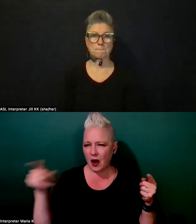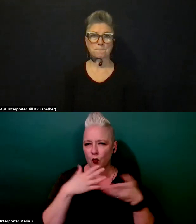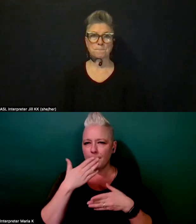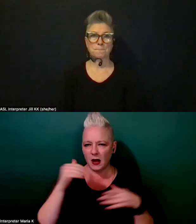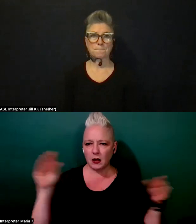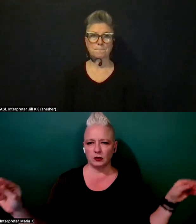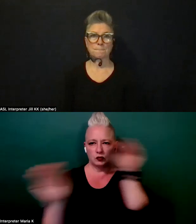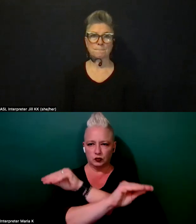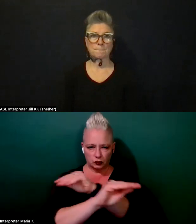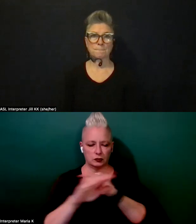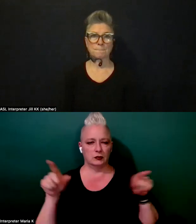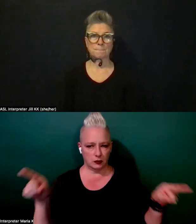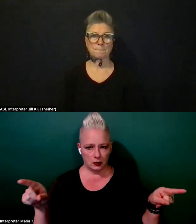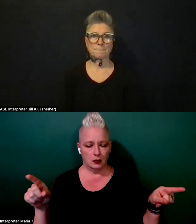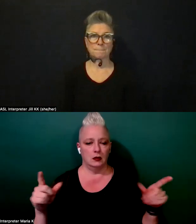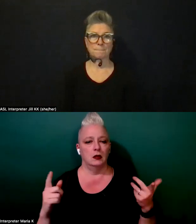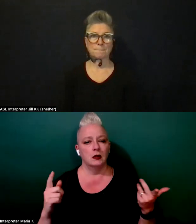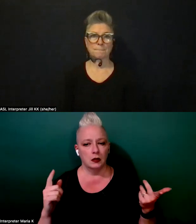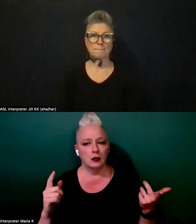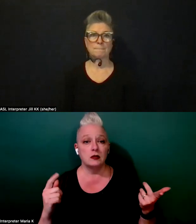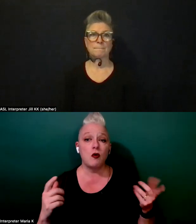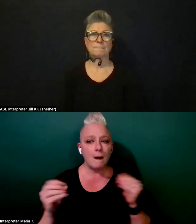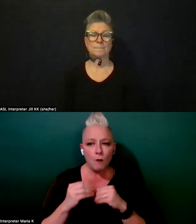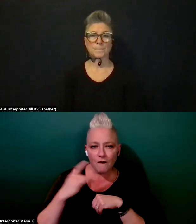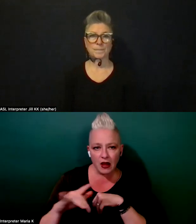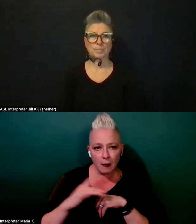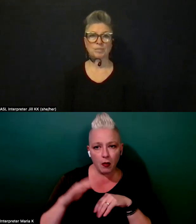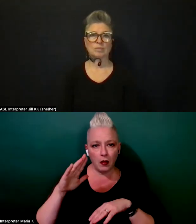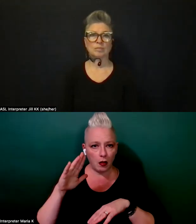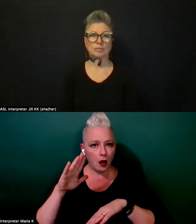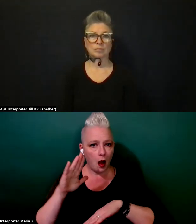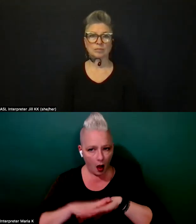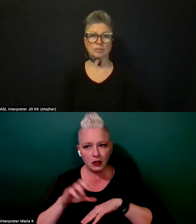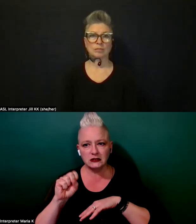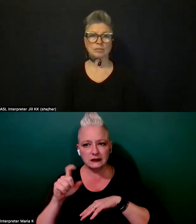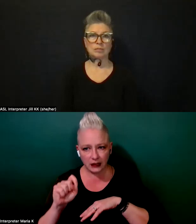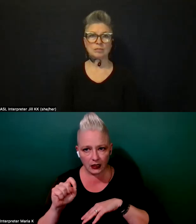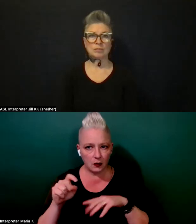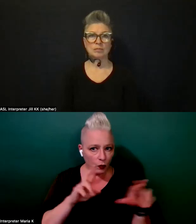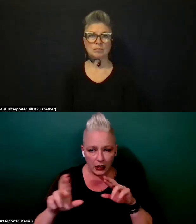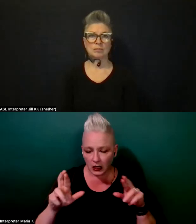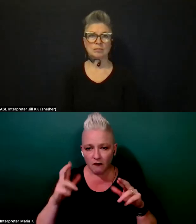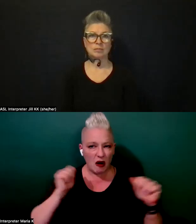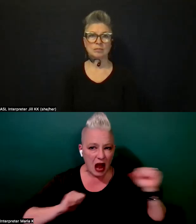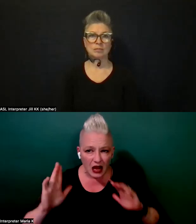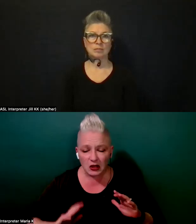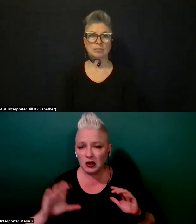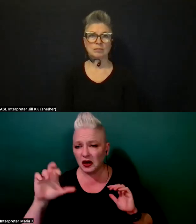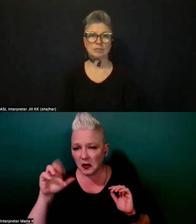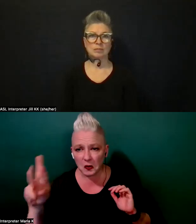around. And that way I'm more available and on set to the actors and the crew and the director.